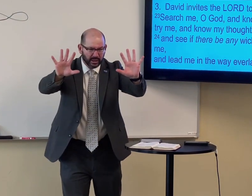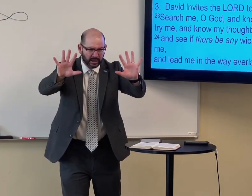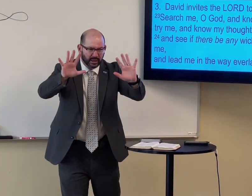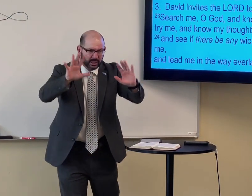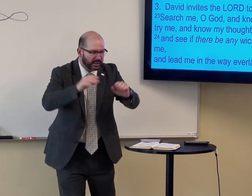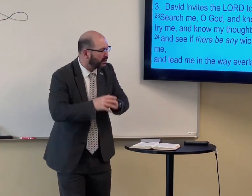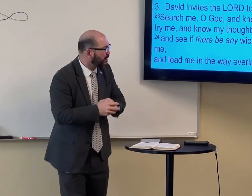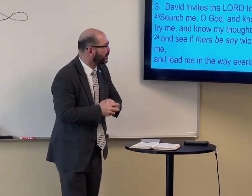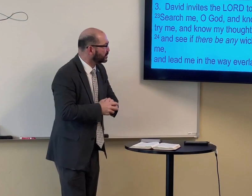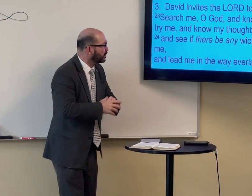right?